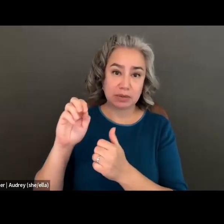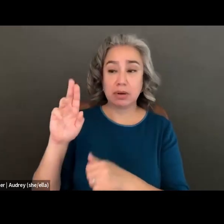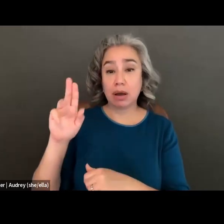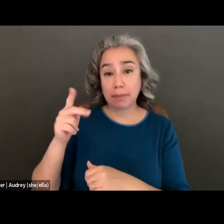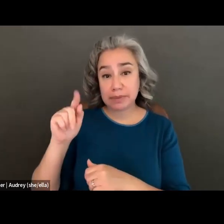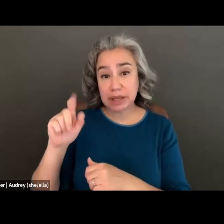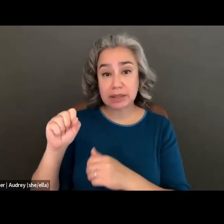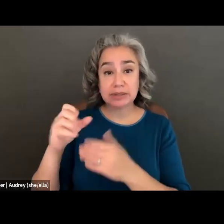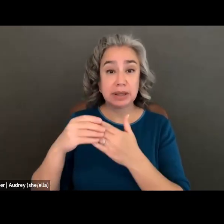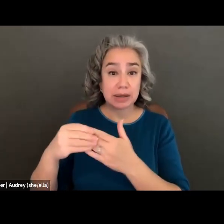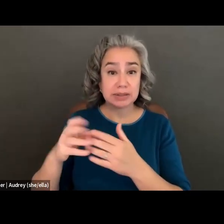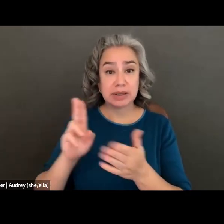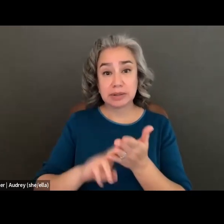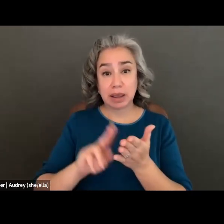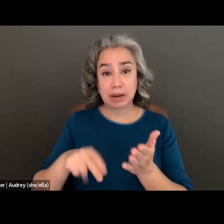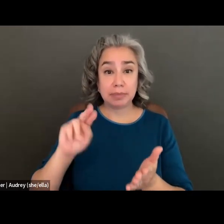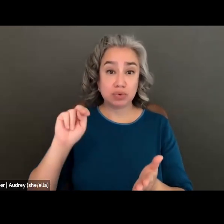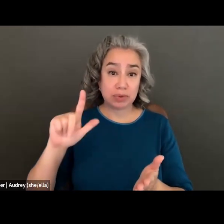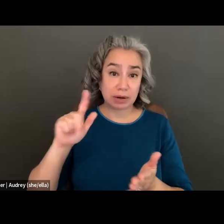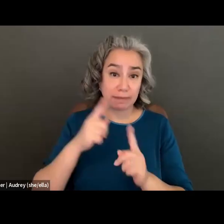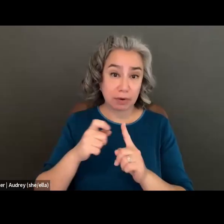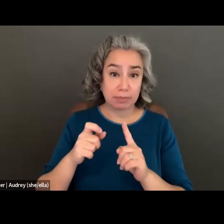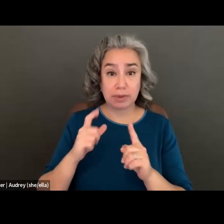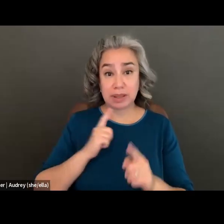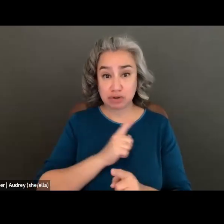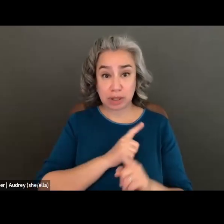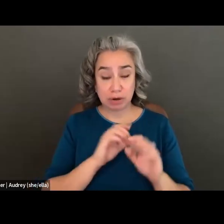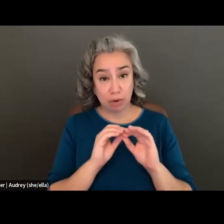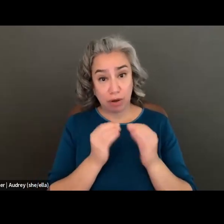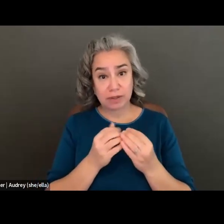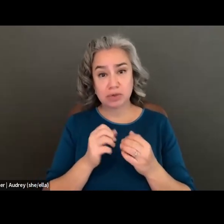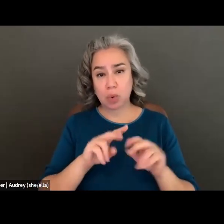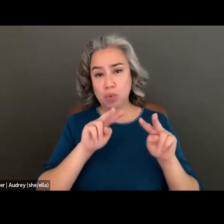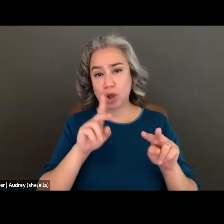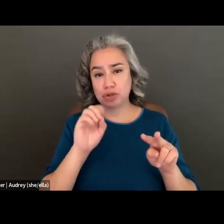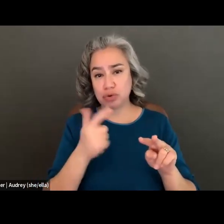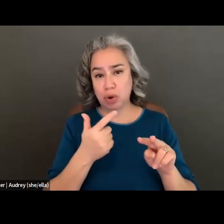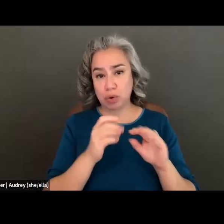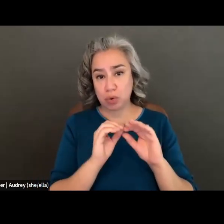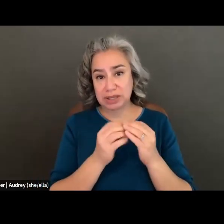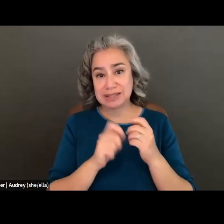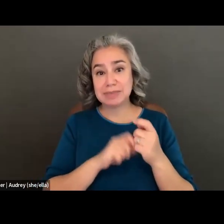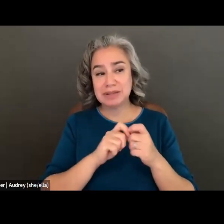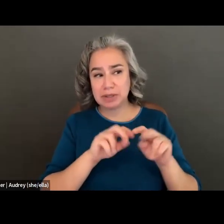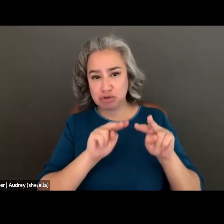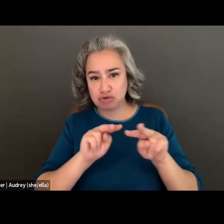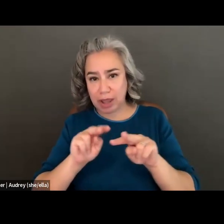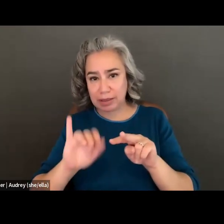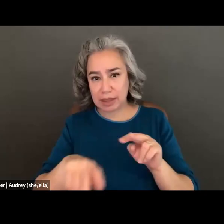guidance, signing up for newsletters from legislative offices or watchdog organizations that specifically track these